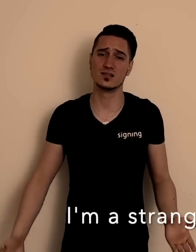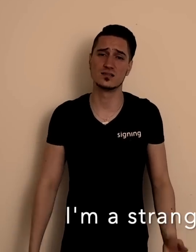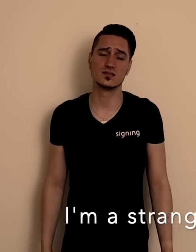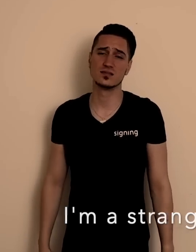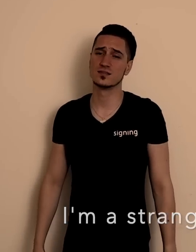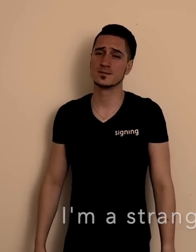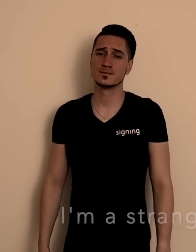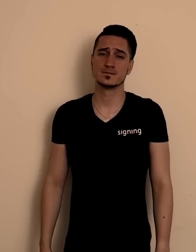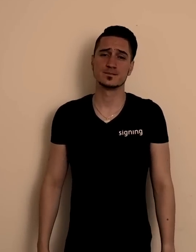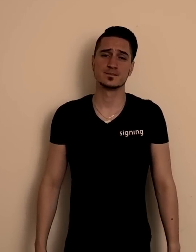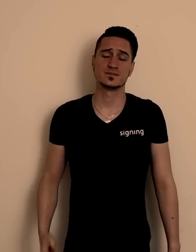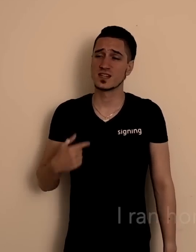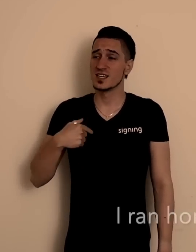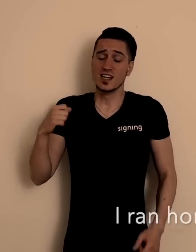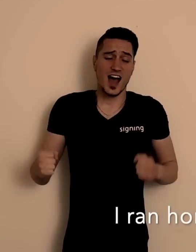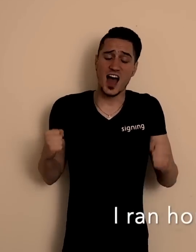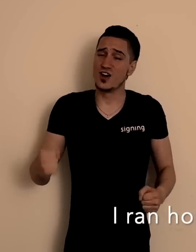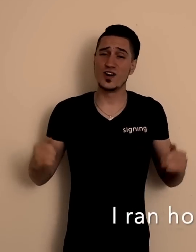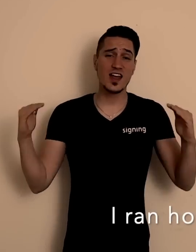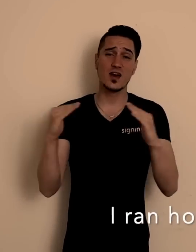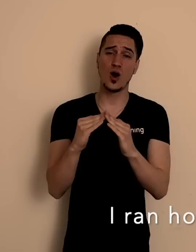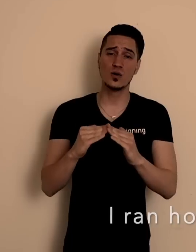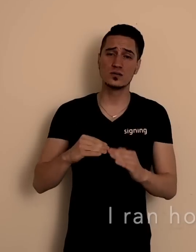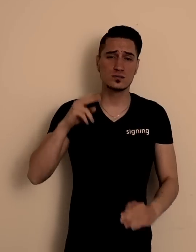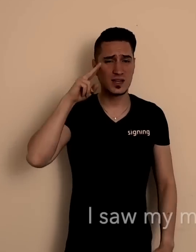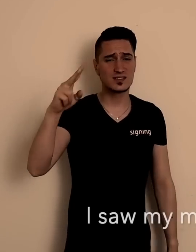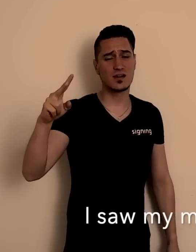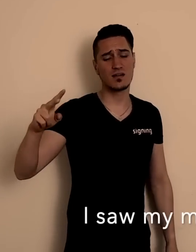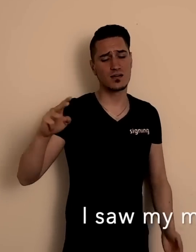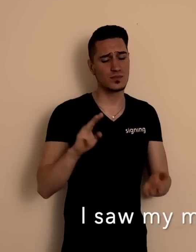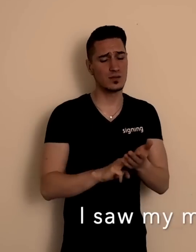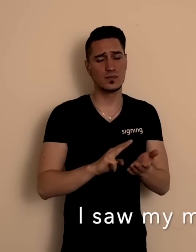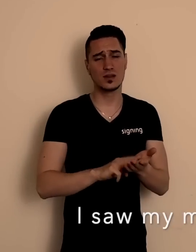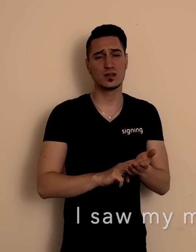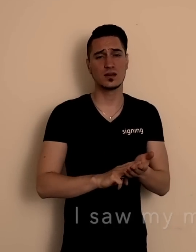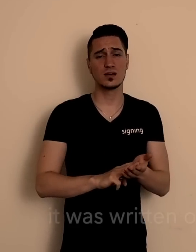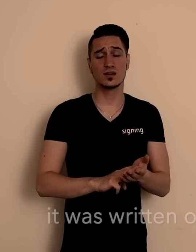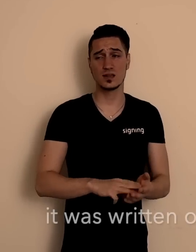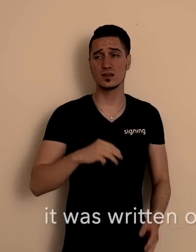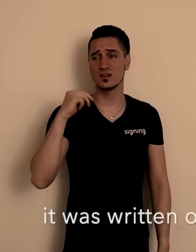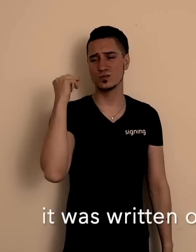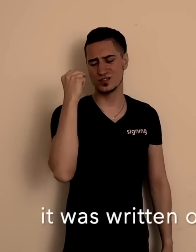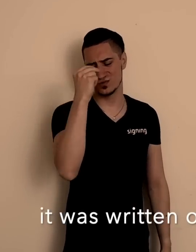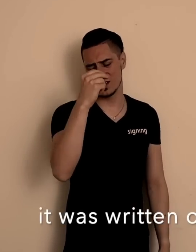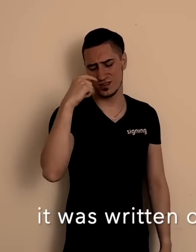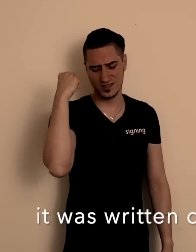I When I ran home I saw my mother It was written